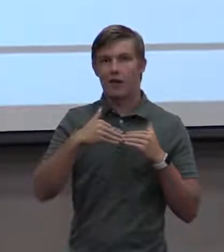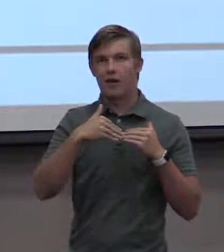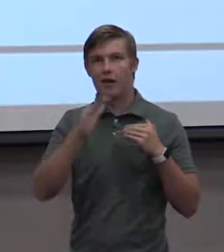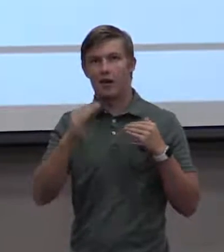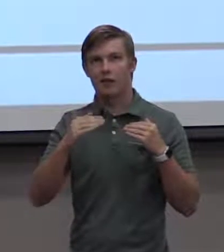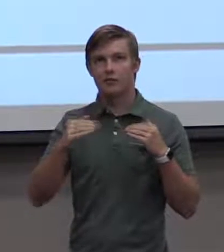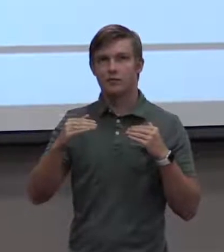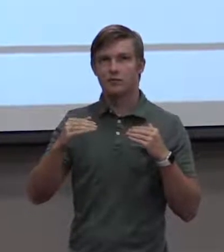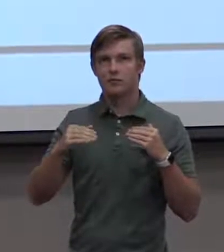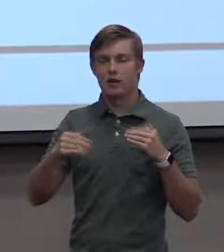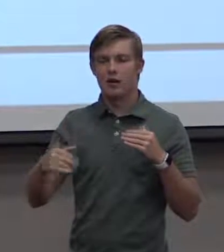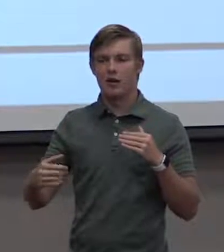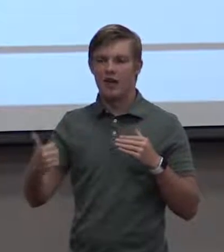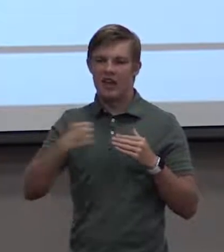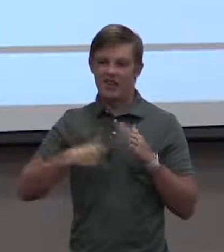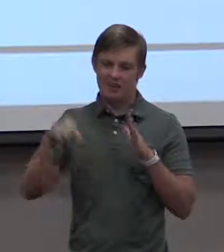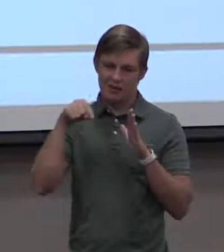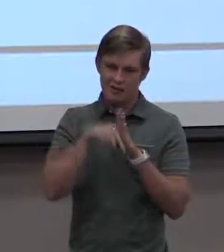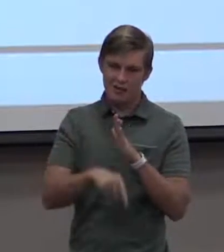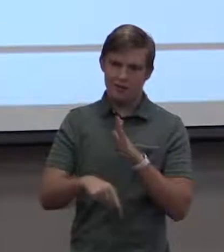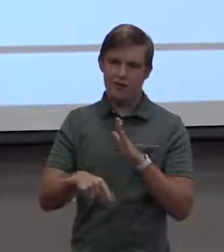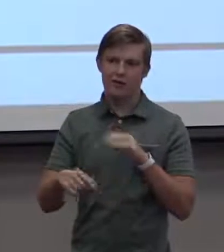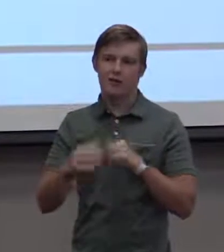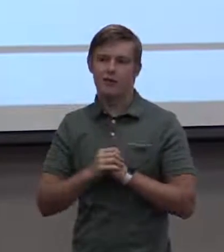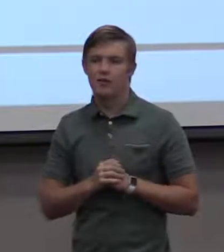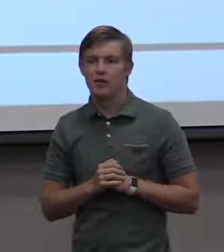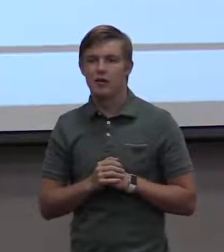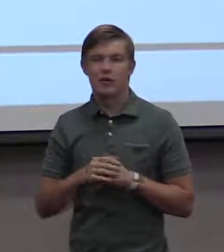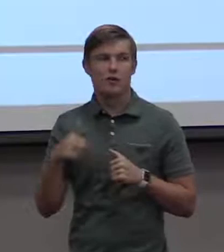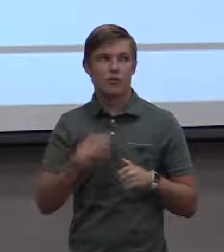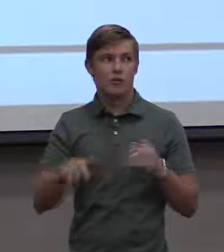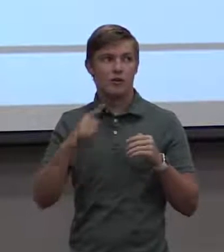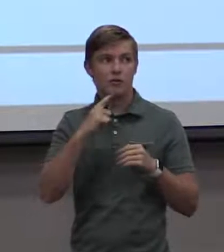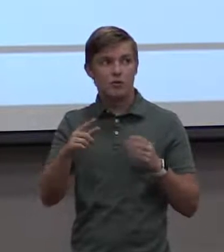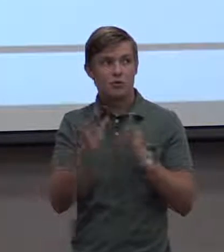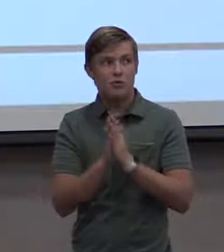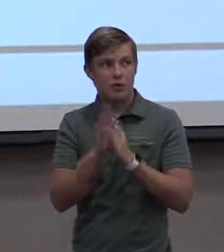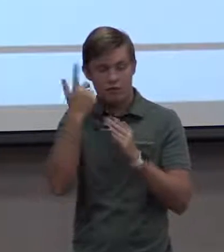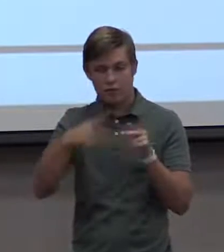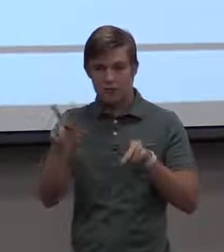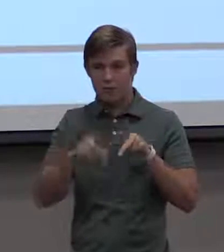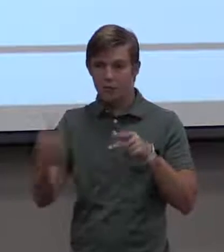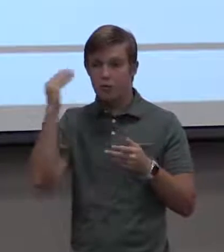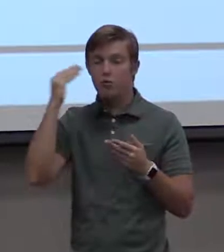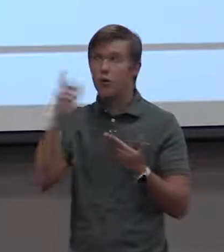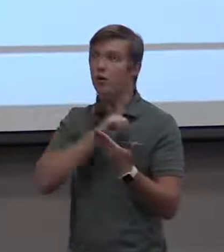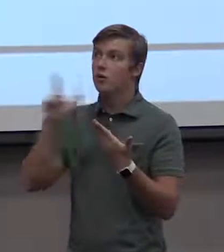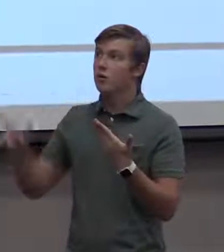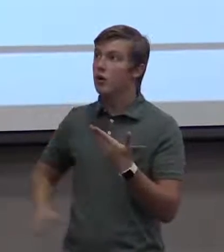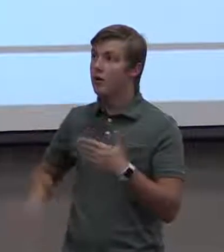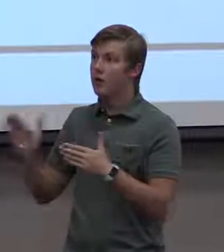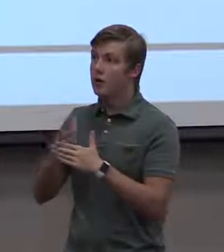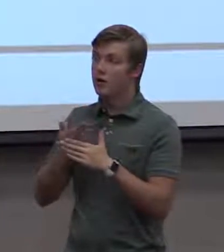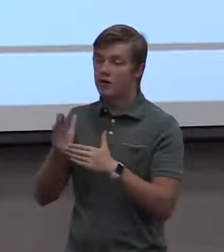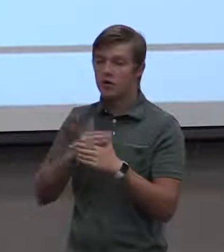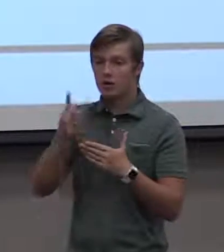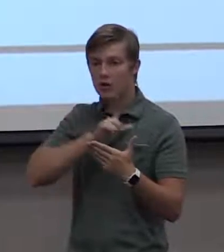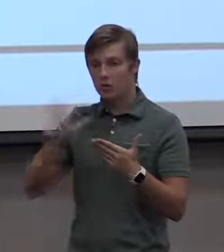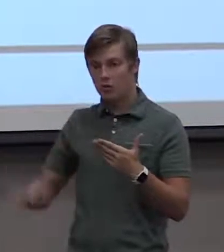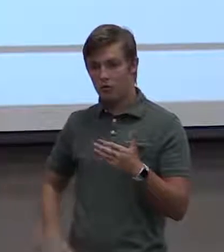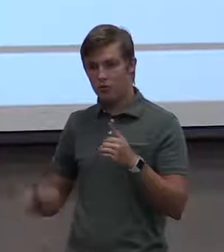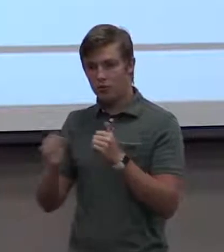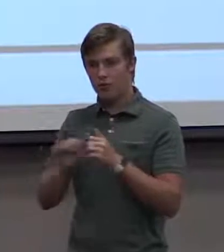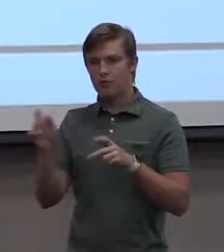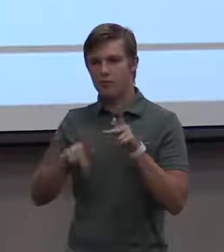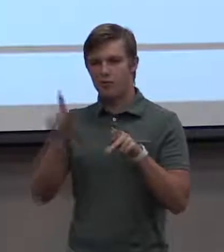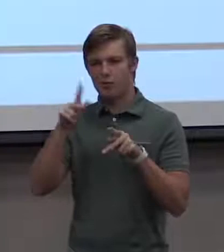the nation, twice that of the national average. And so we're really praying for people who know the Lord and want to share the Lord with people, because people